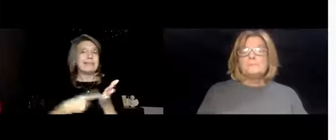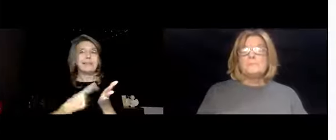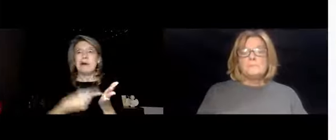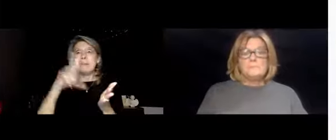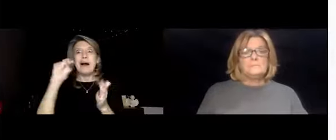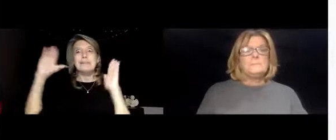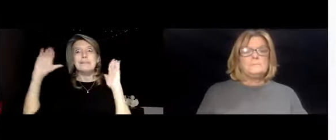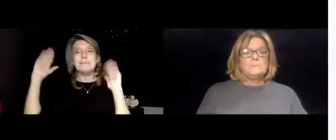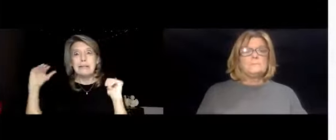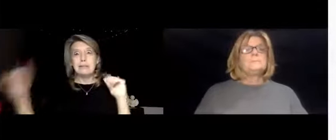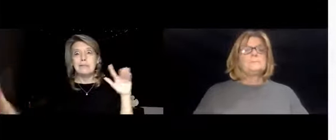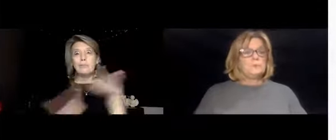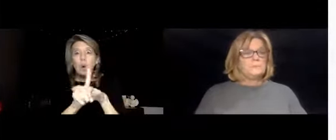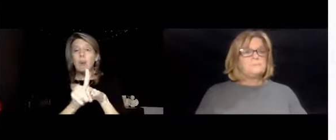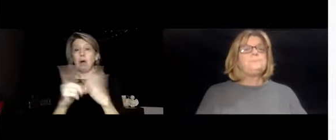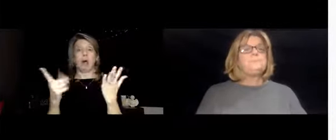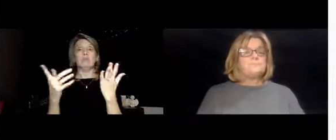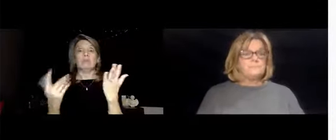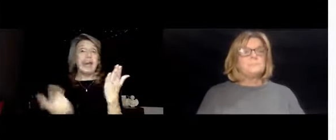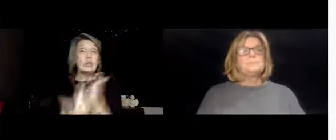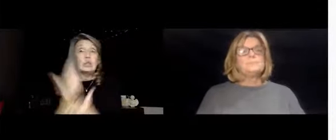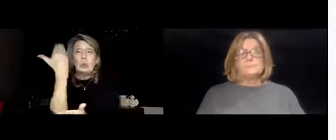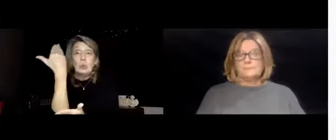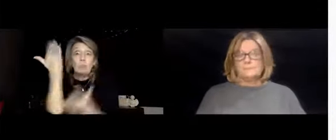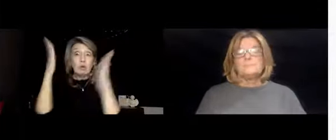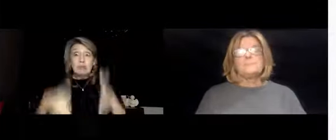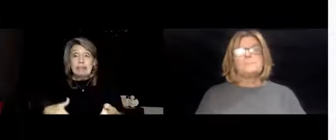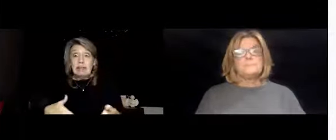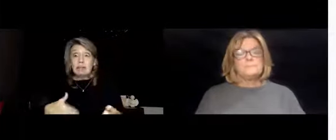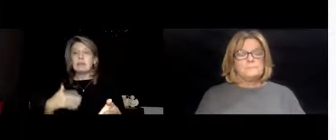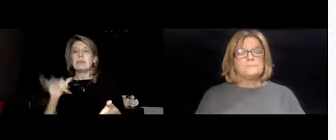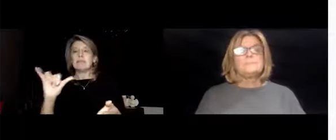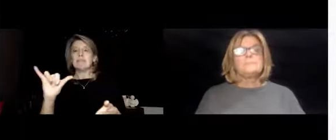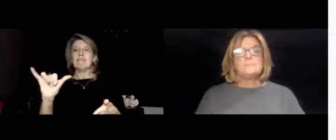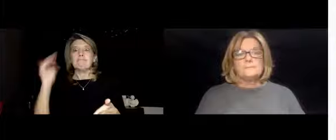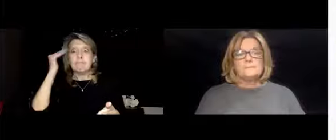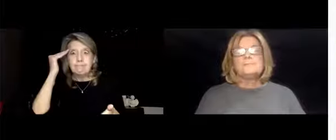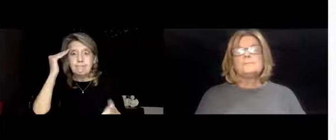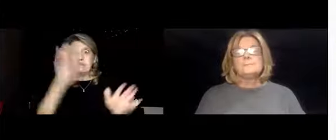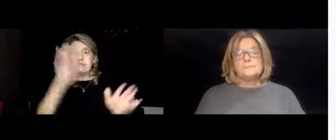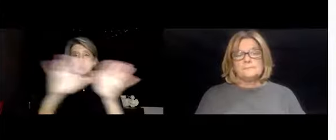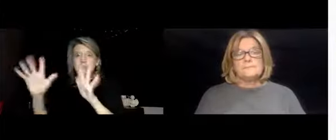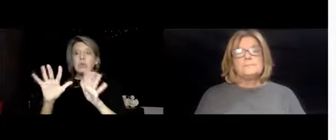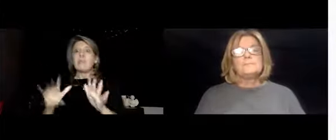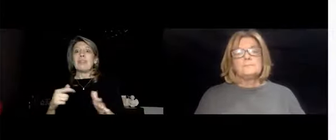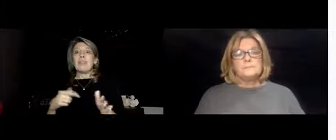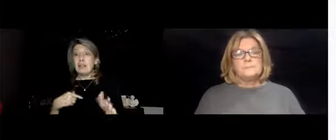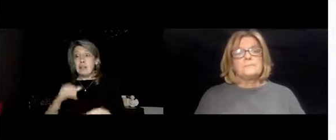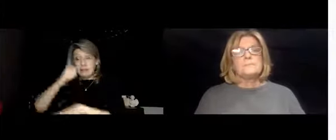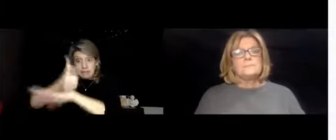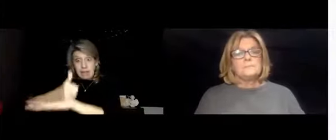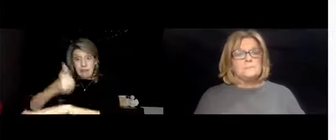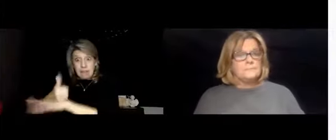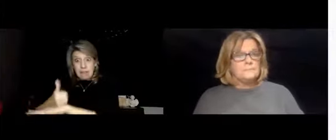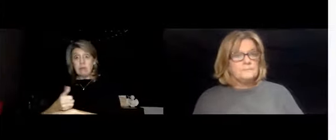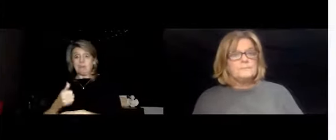there. If I know sometimes we have unexpected visitors, maybe a new person is coming to the church for the first time. I'd like